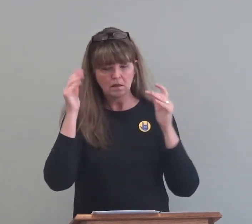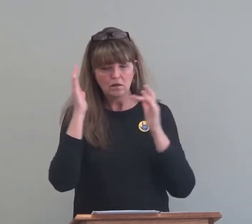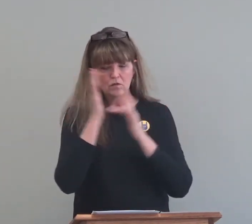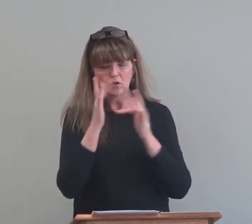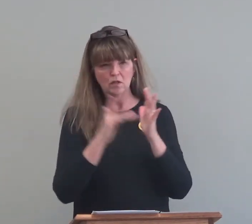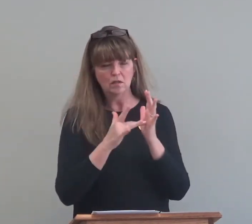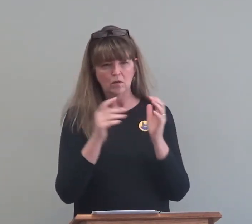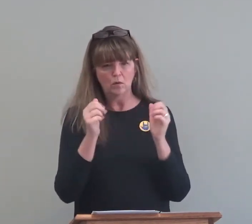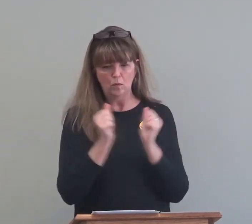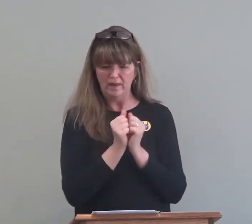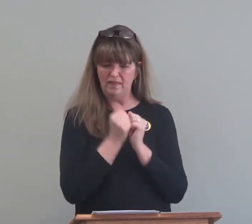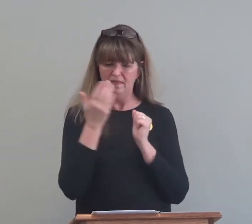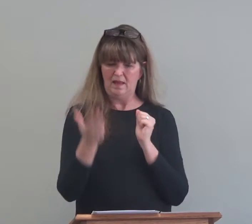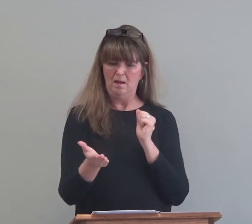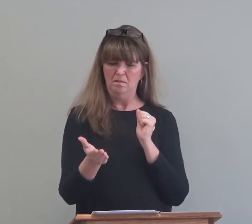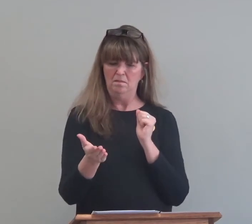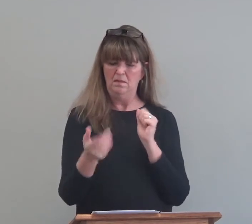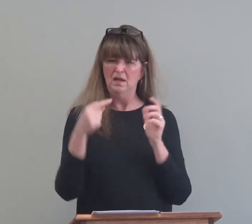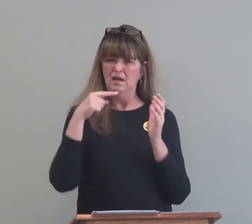Then all of a sudden,